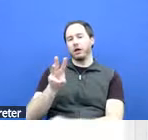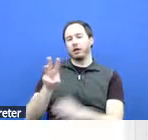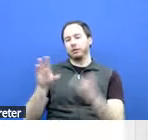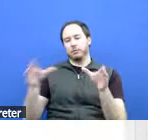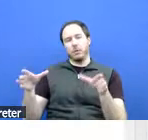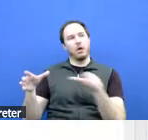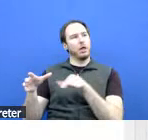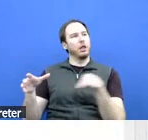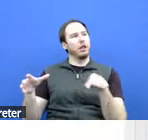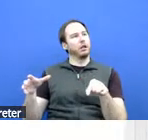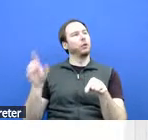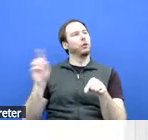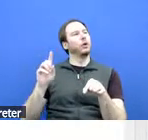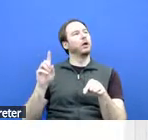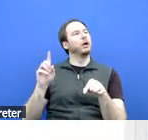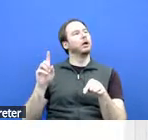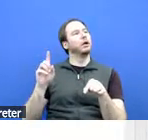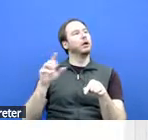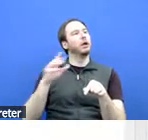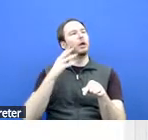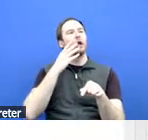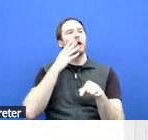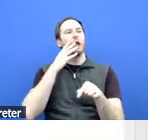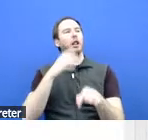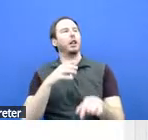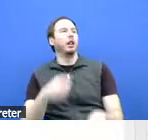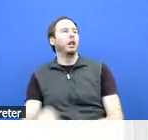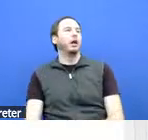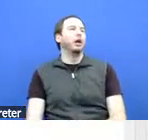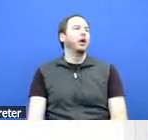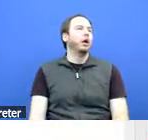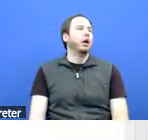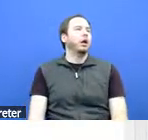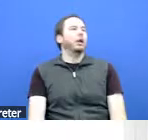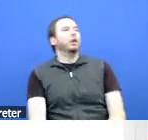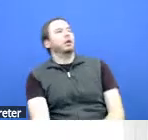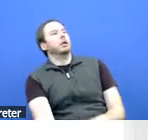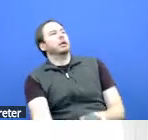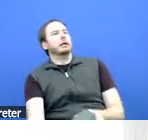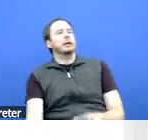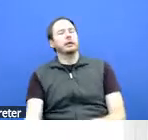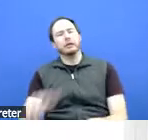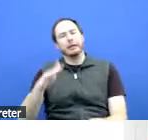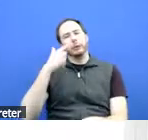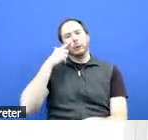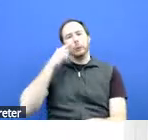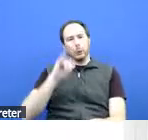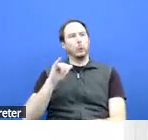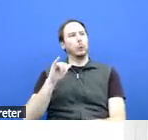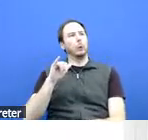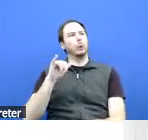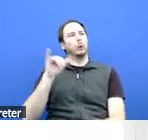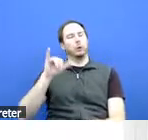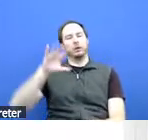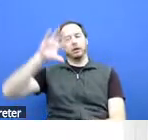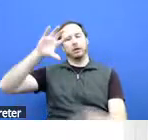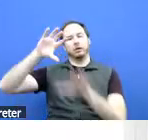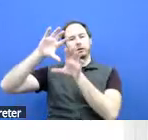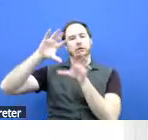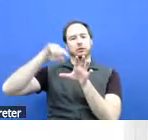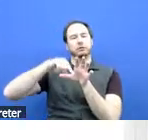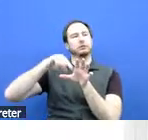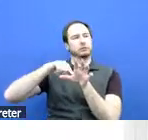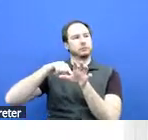It's the area highlighted in, I guess I'll call it a slight gold maybe, but it's to the left of the green